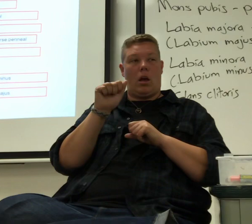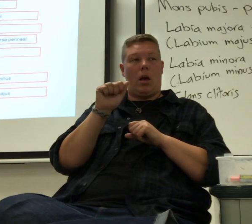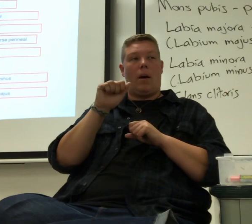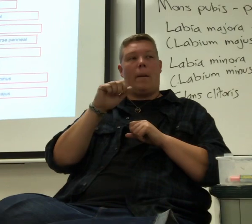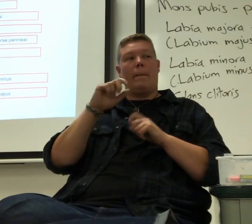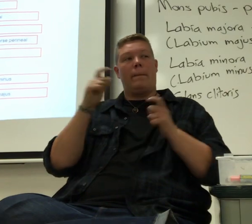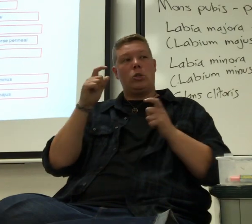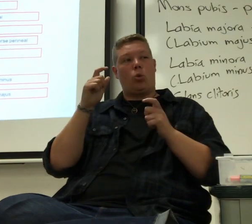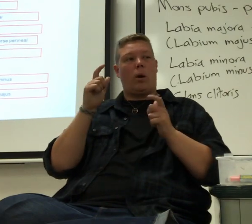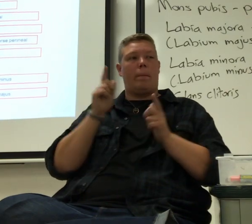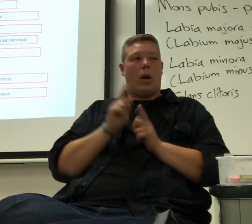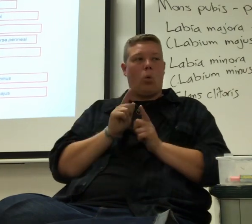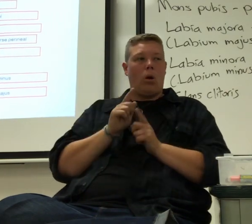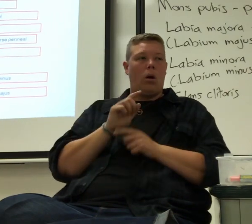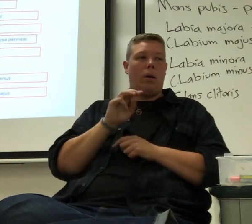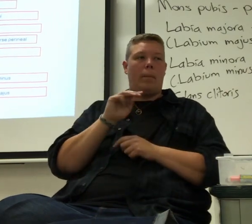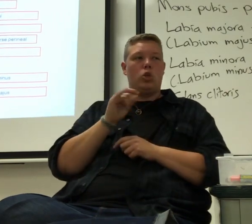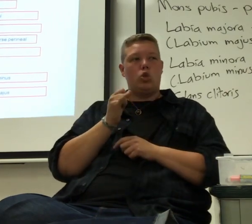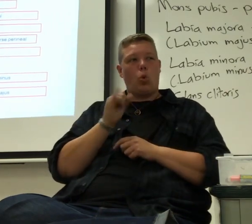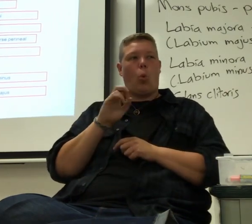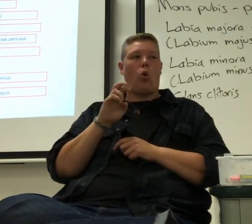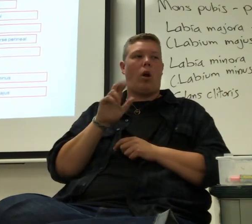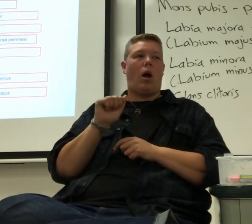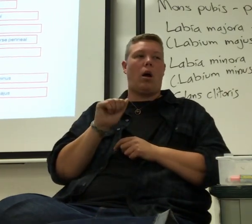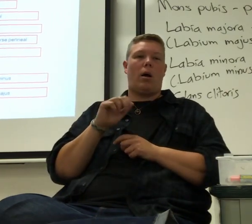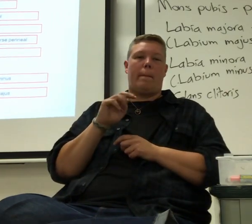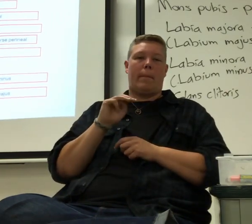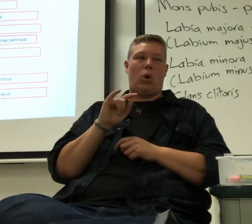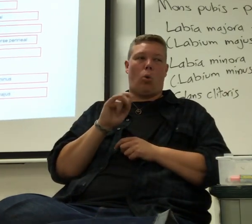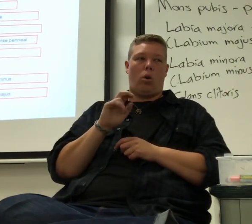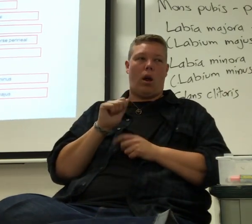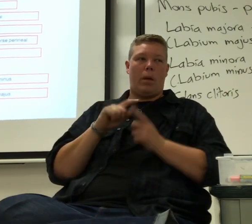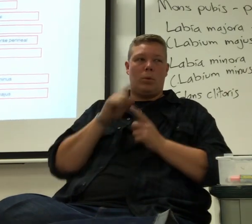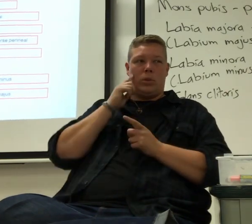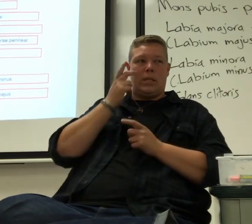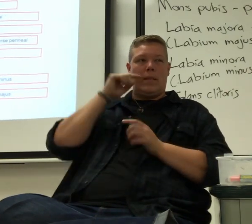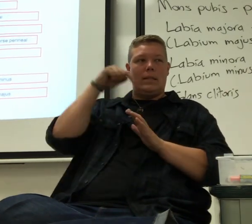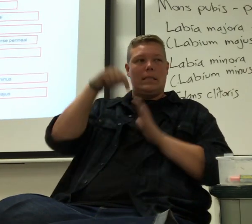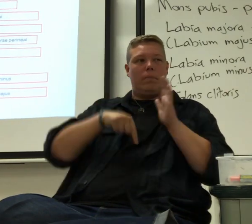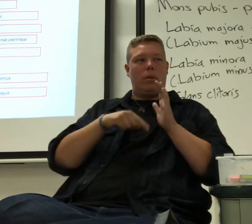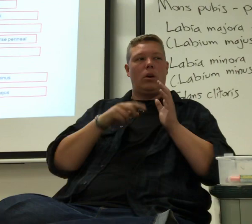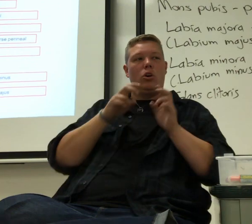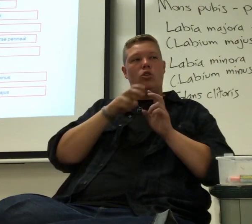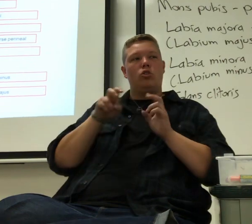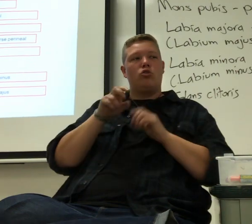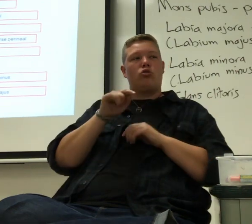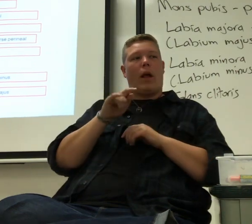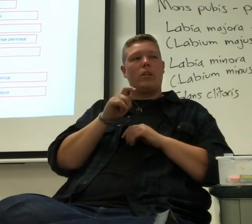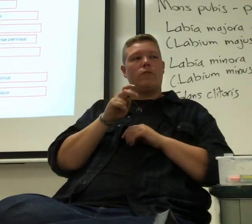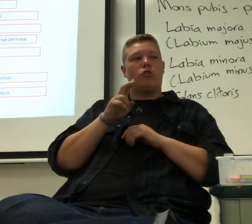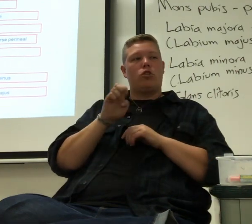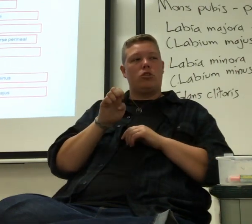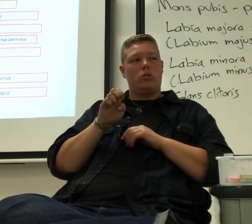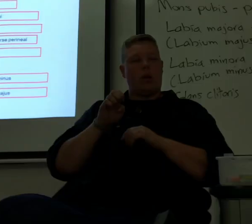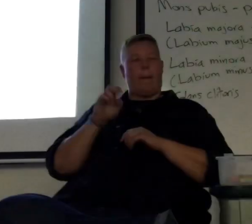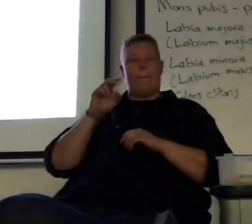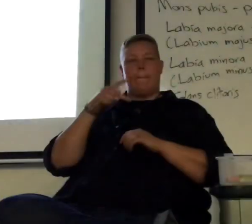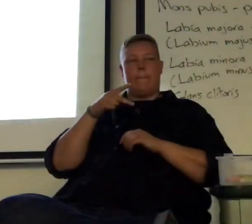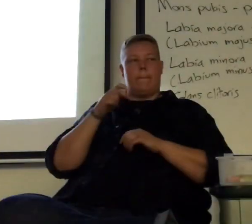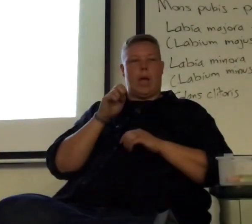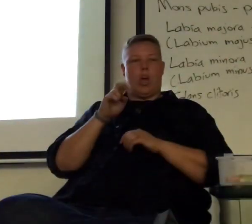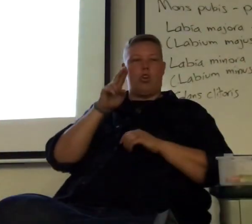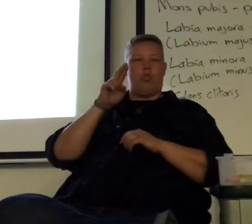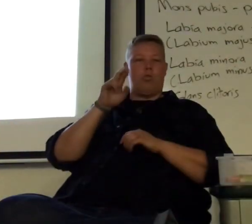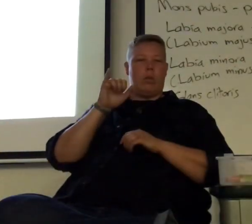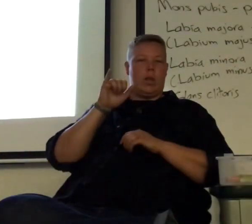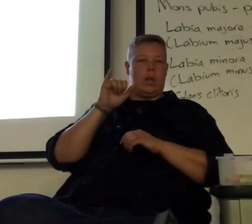majora, minora. You can see the deep transverse perineal, this membrane right there. You can also see how, turn the lights off